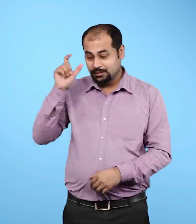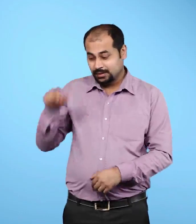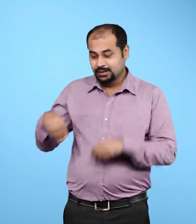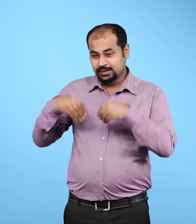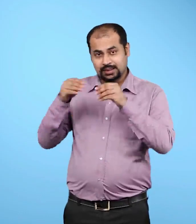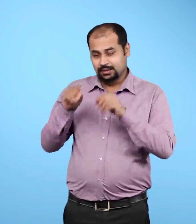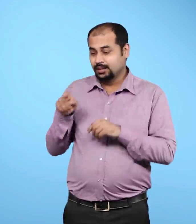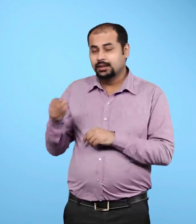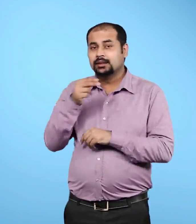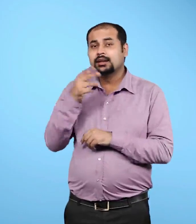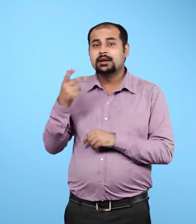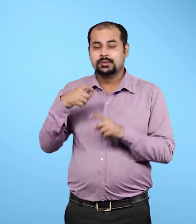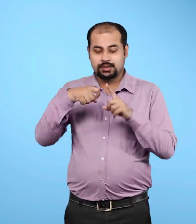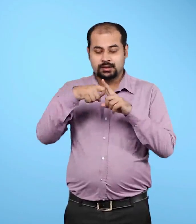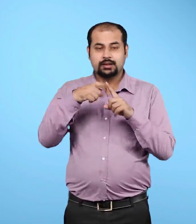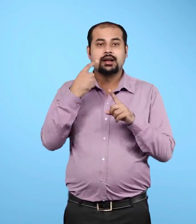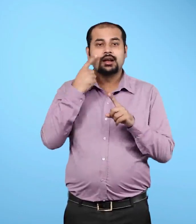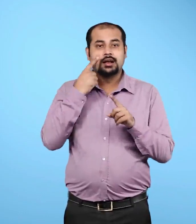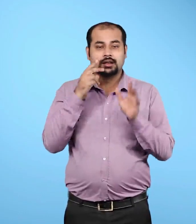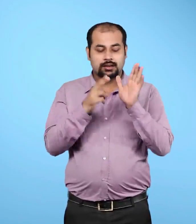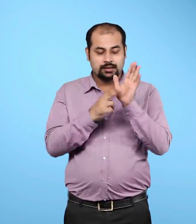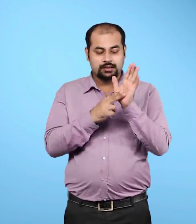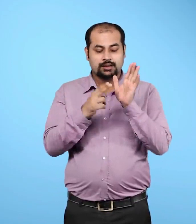Kinnari sells beads in the bazaar.